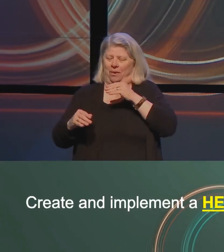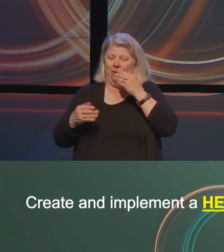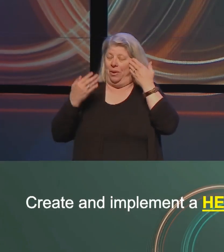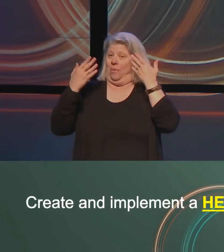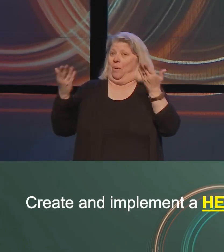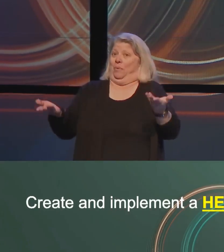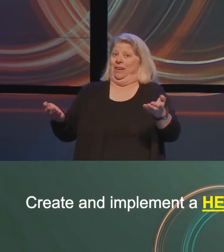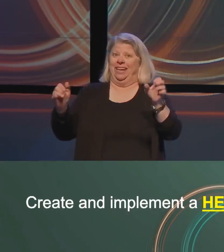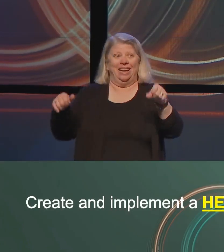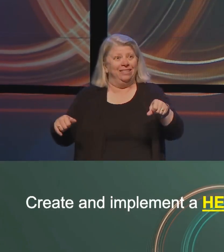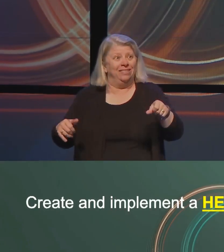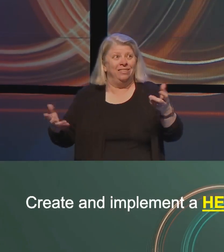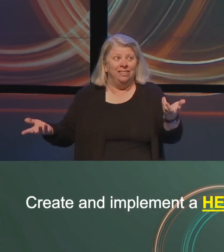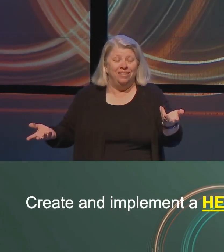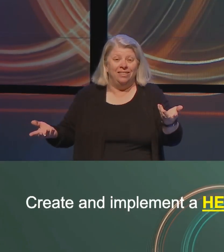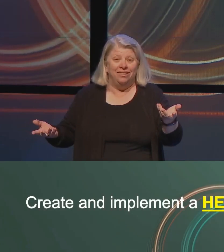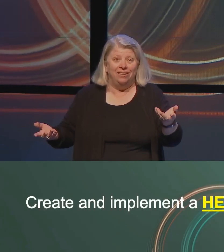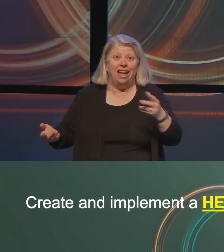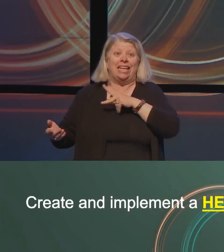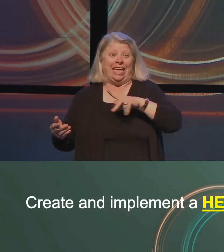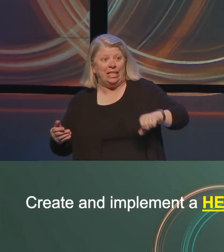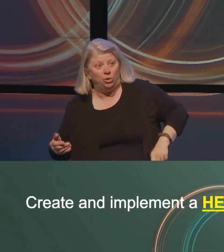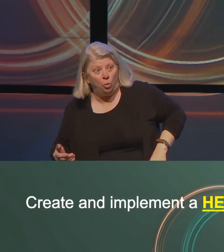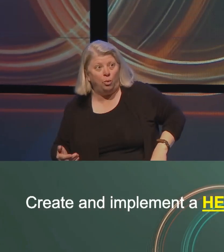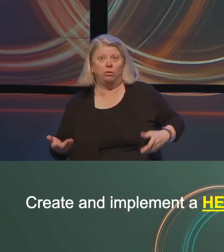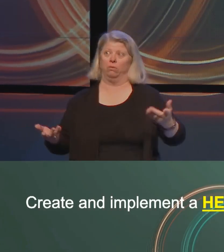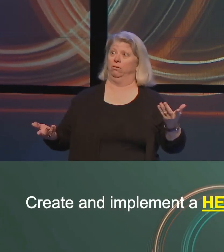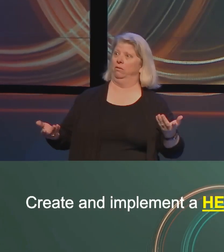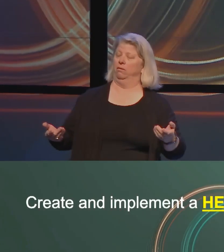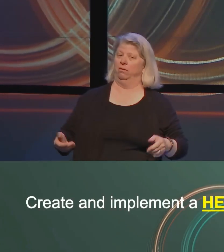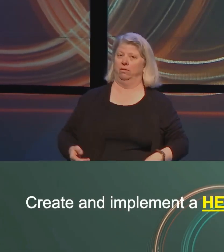know this yet. Like King Soopers,